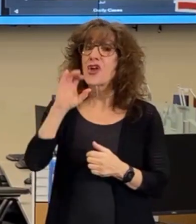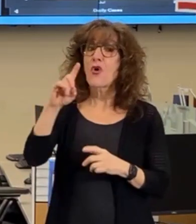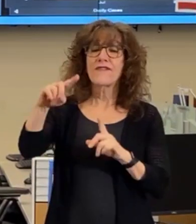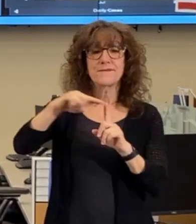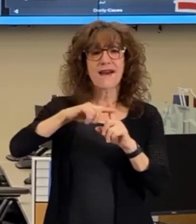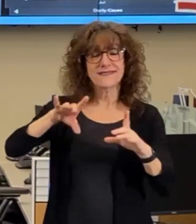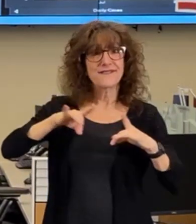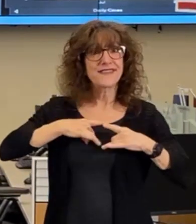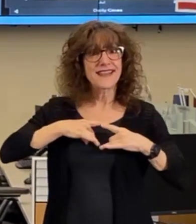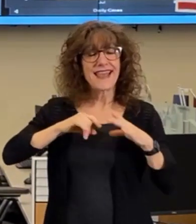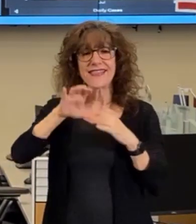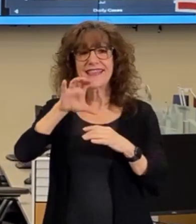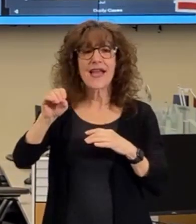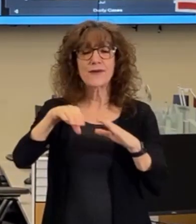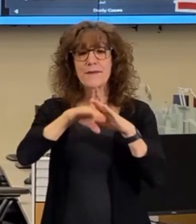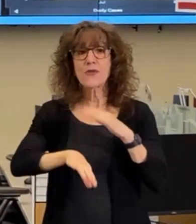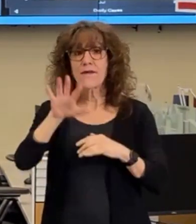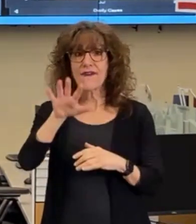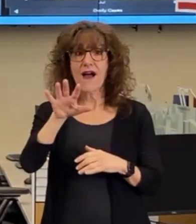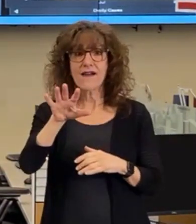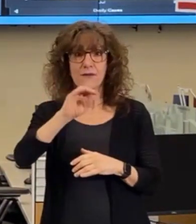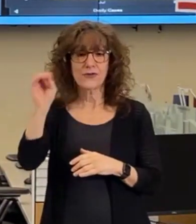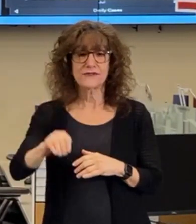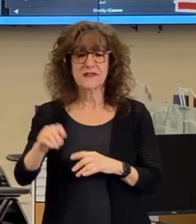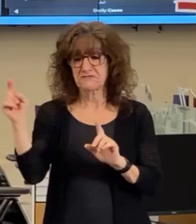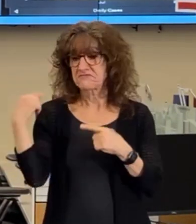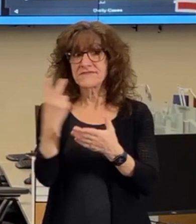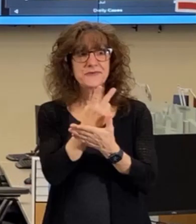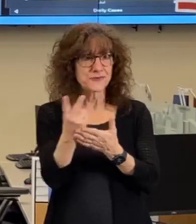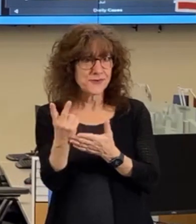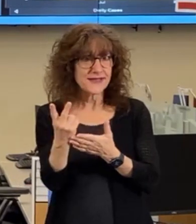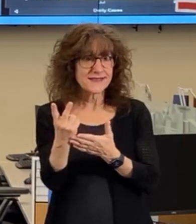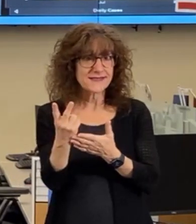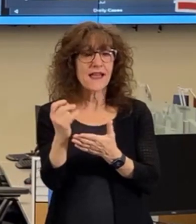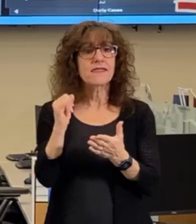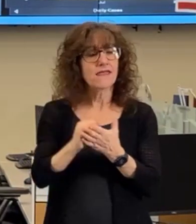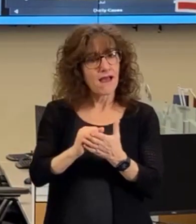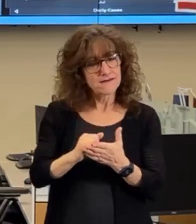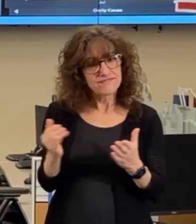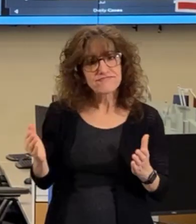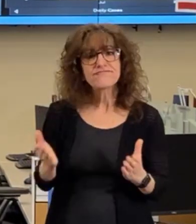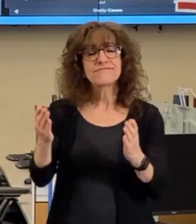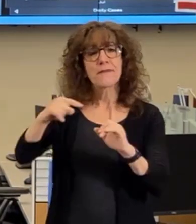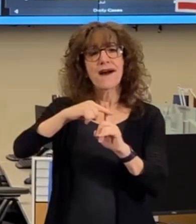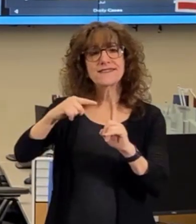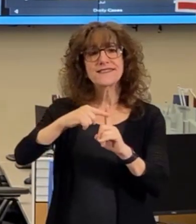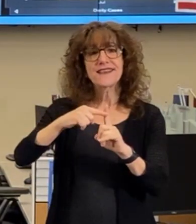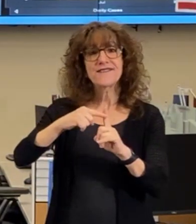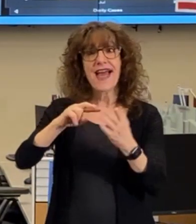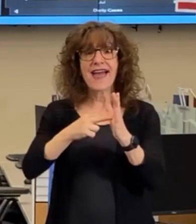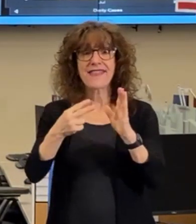positivity rate in the county has been below 5% for over 2 weeks. That's encouraging, and another sign that